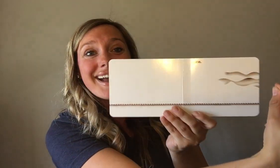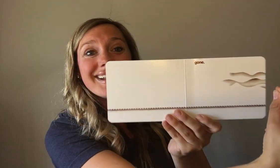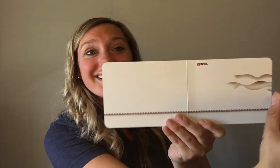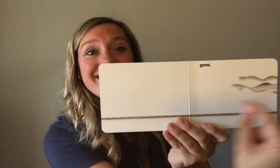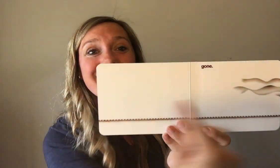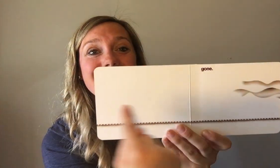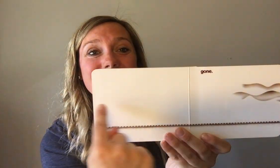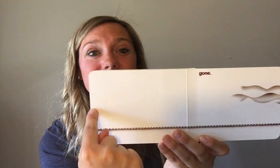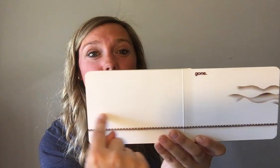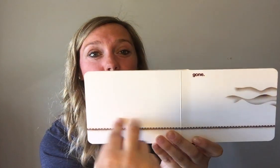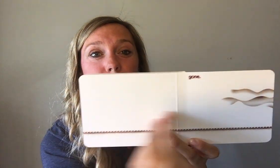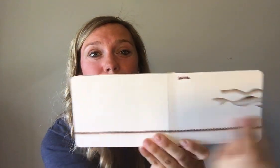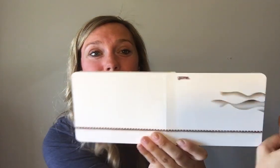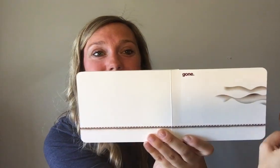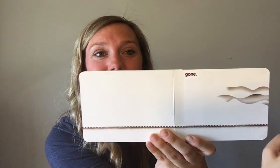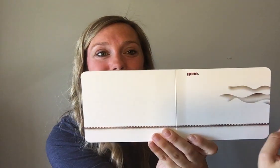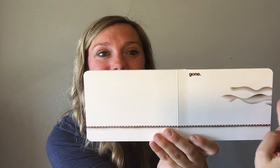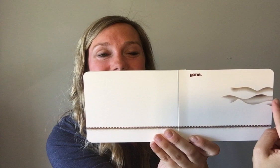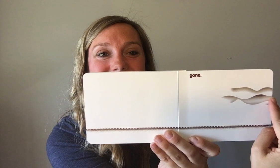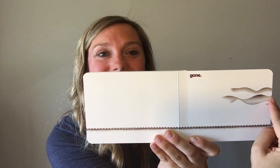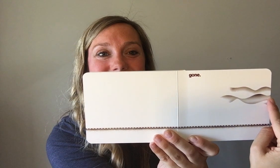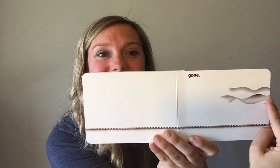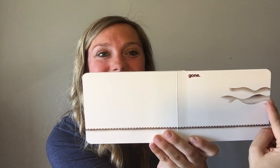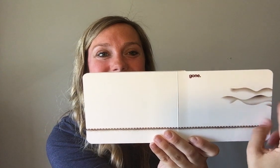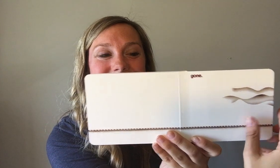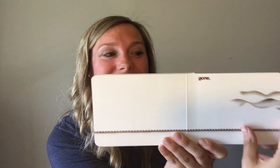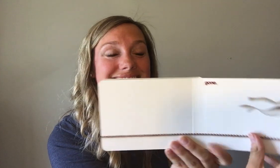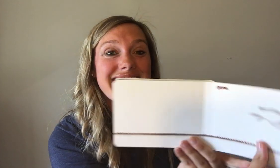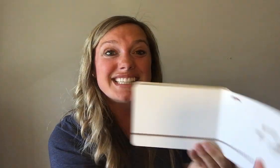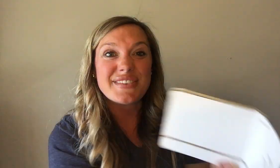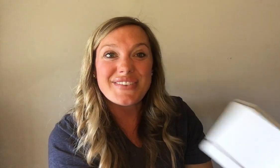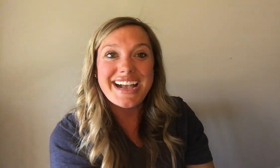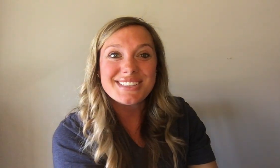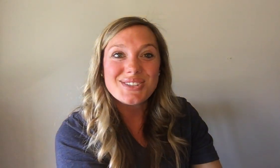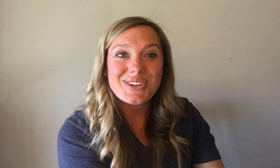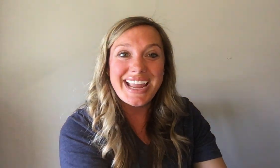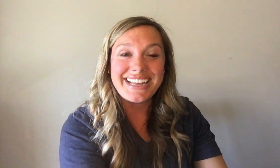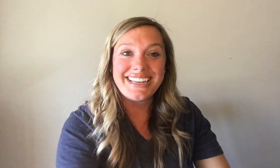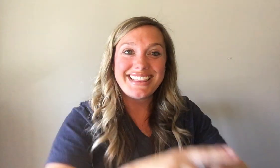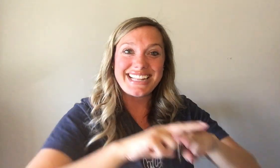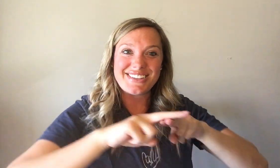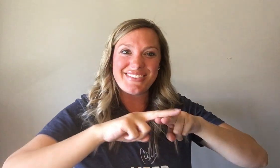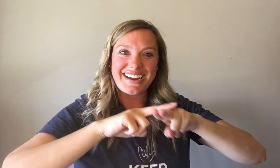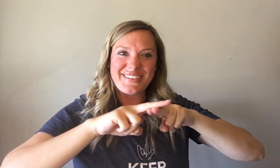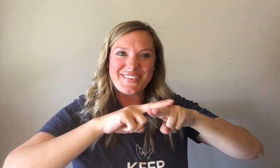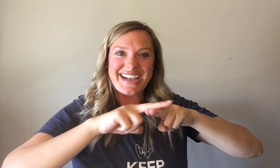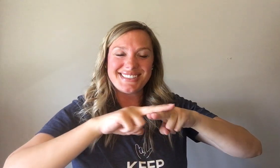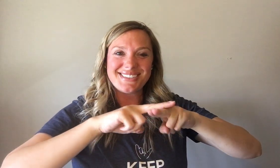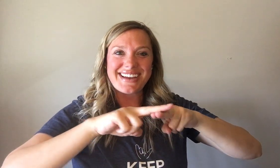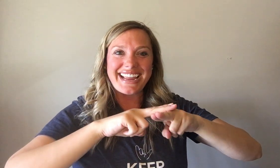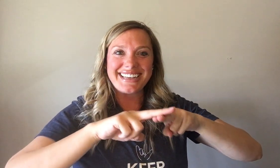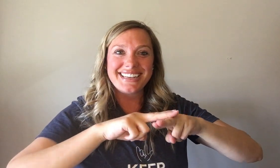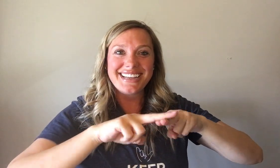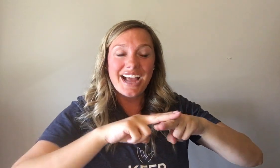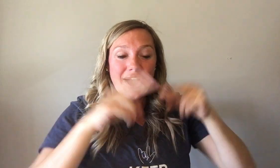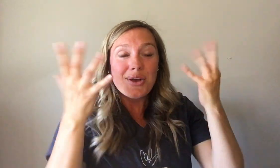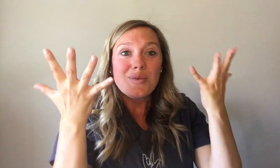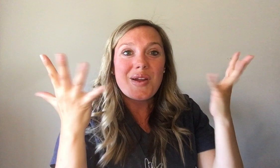Gone! There it went, zoom down the tracks. That's a fast train. That's a very fast train. We're